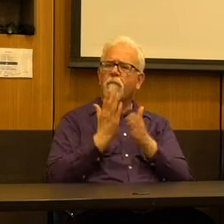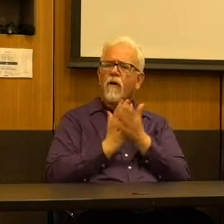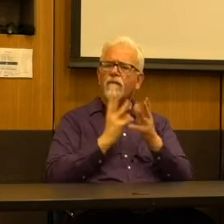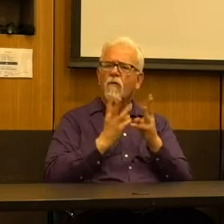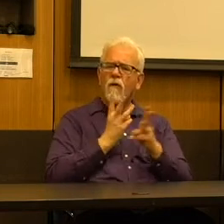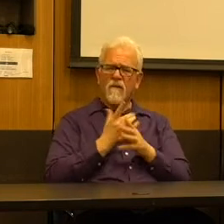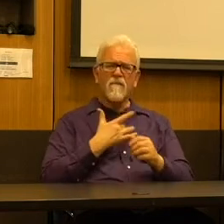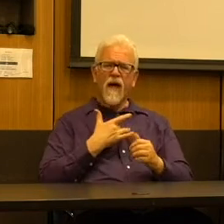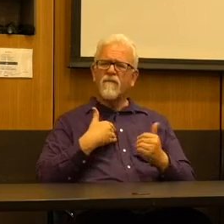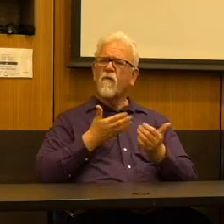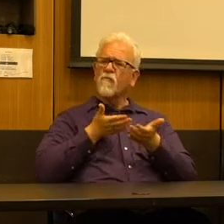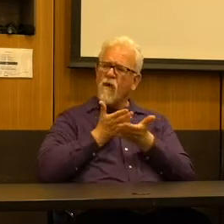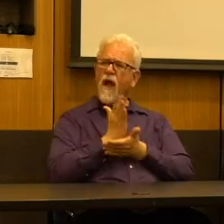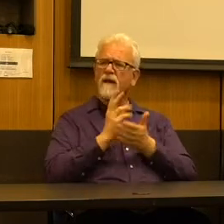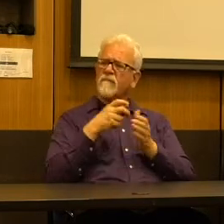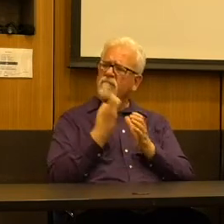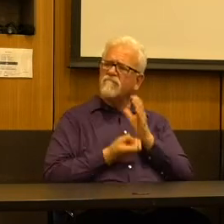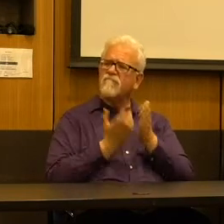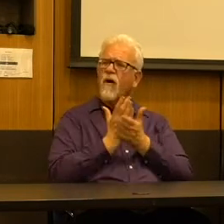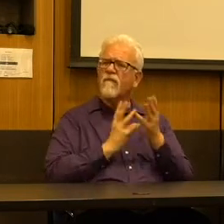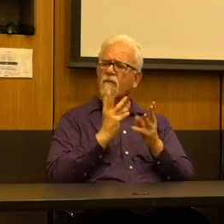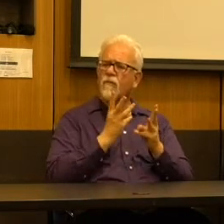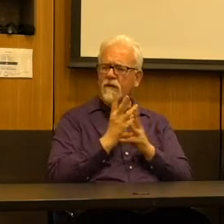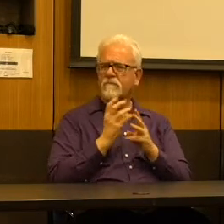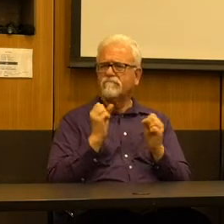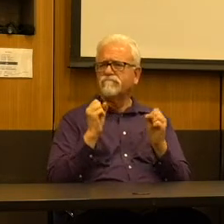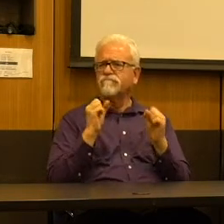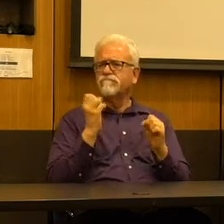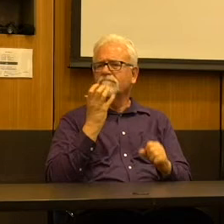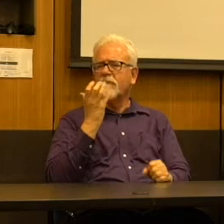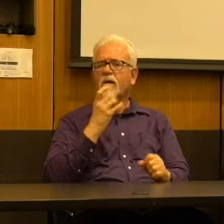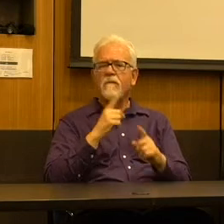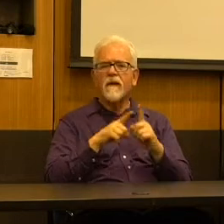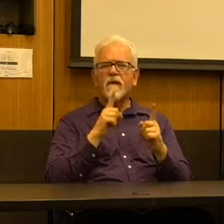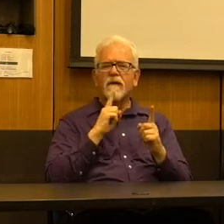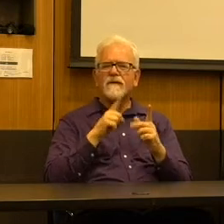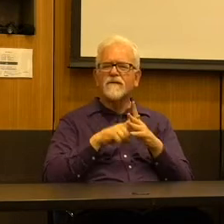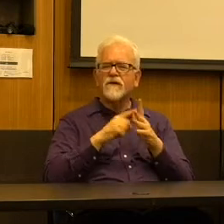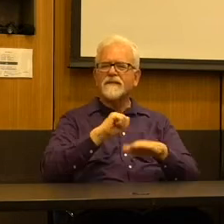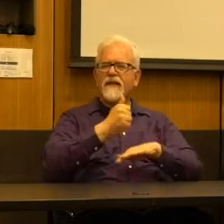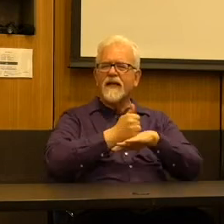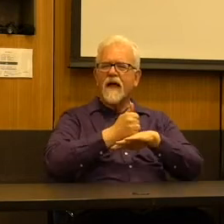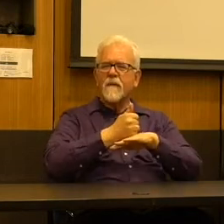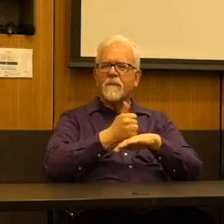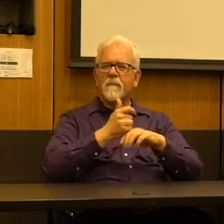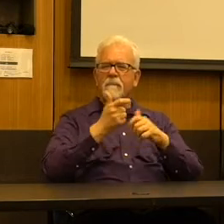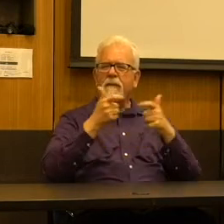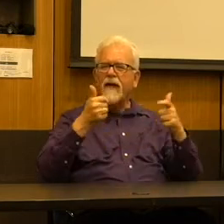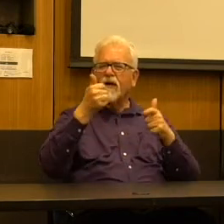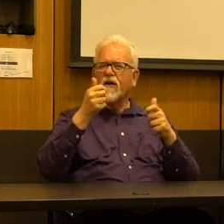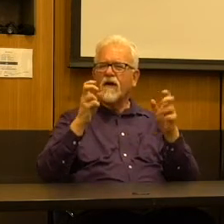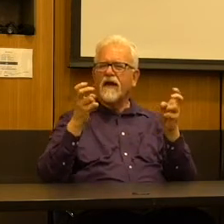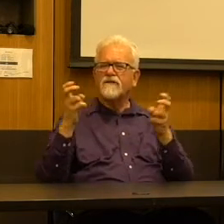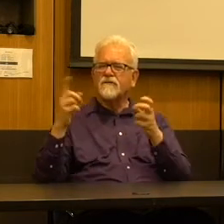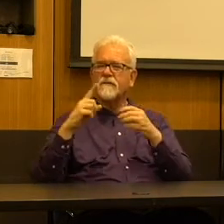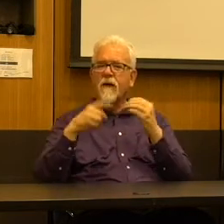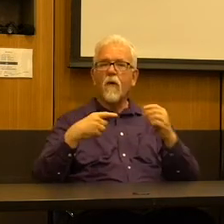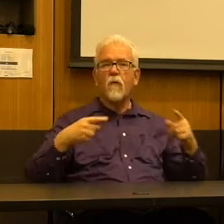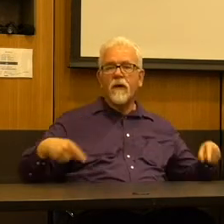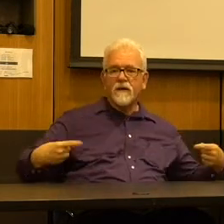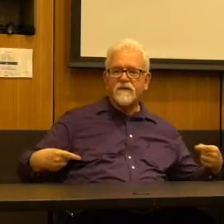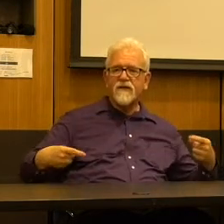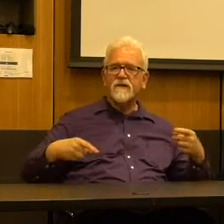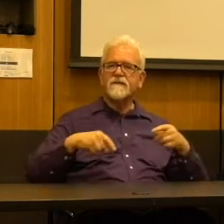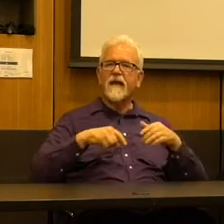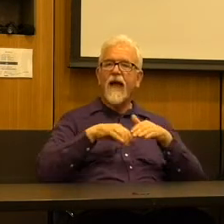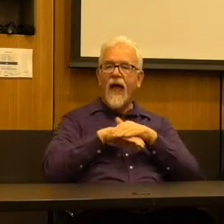part of the world is really remarkable. But it only starts to set up a bunch of bigger issues about wheelchairs and access